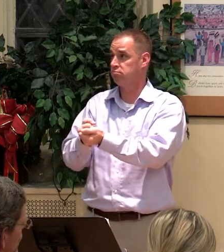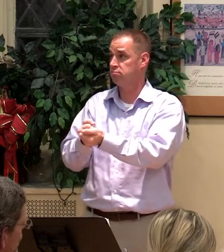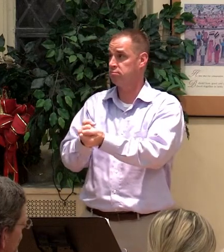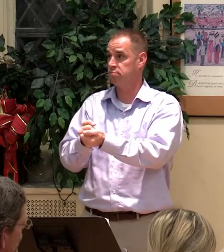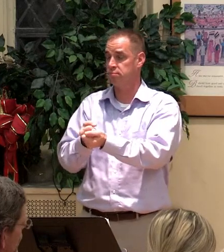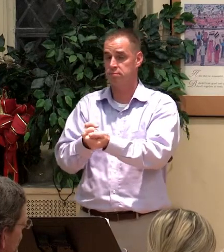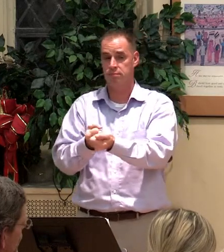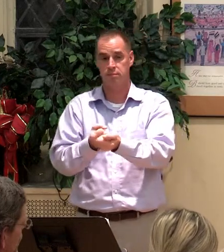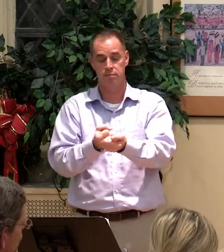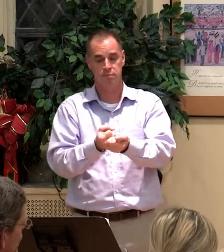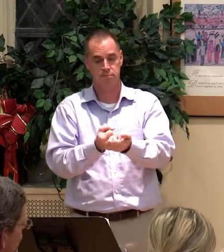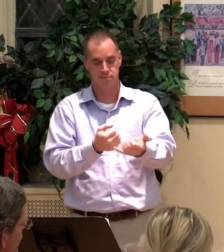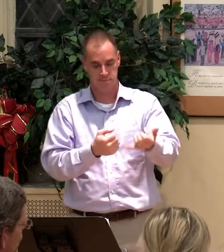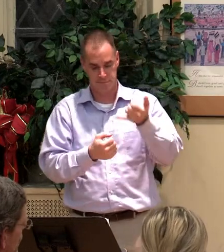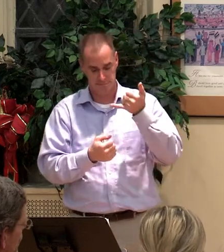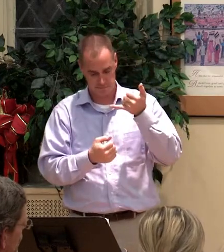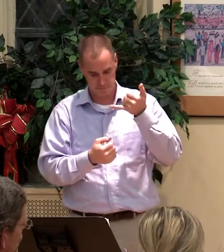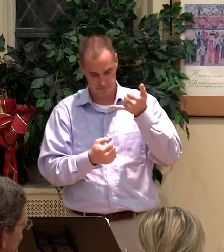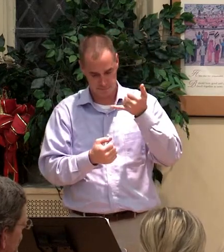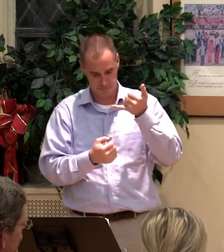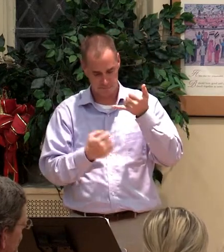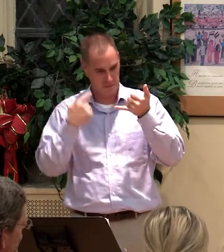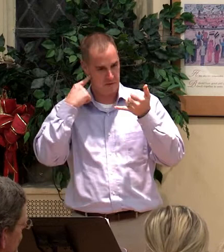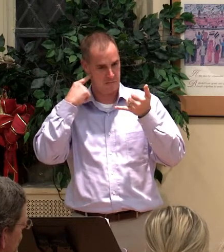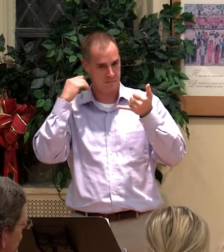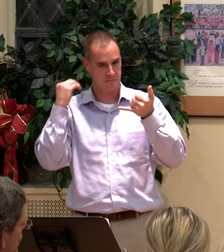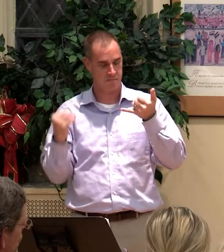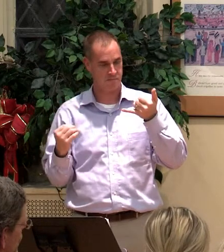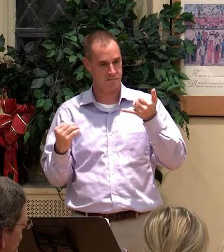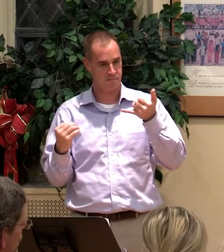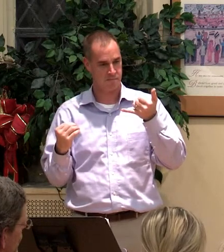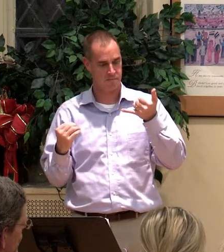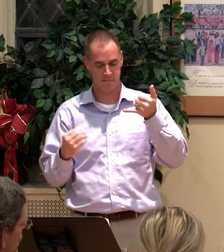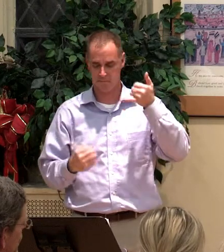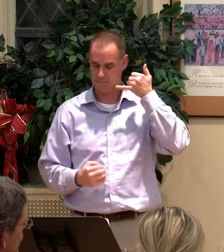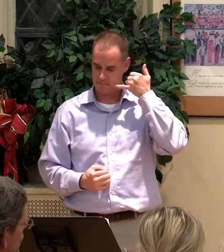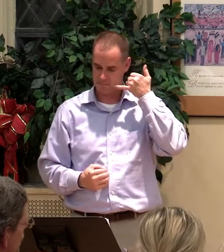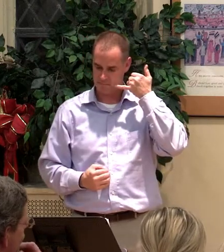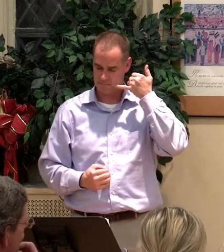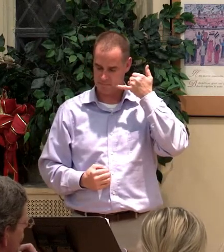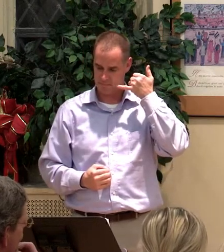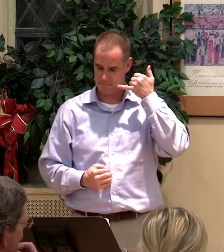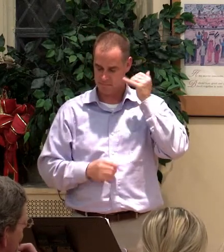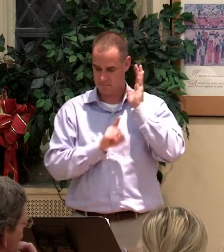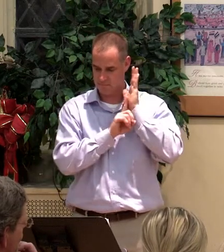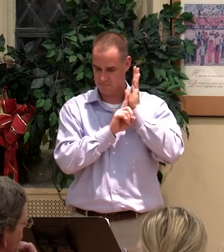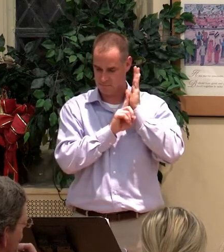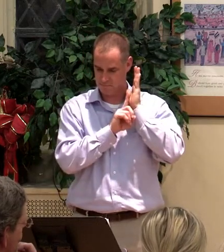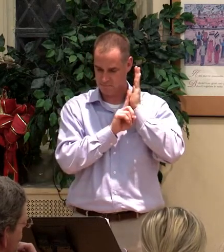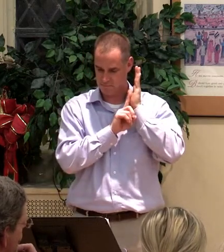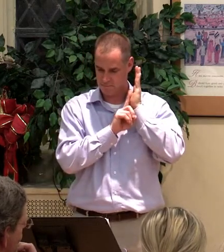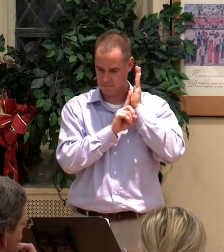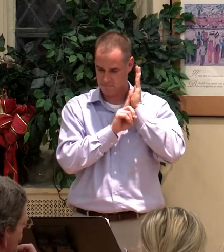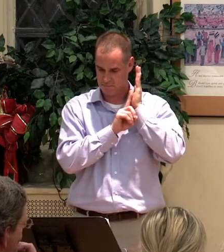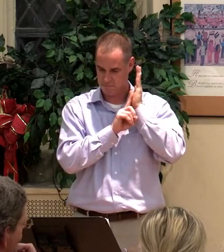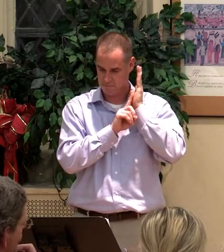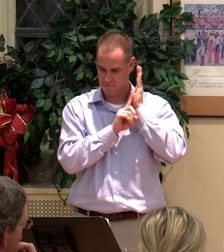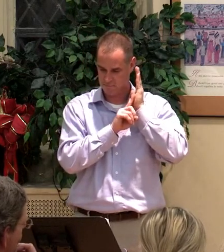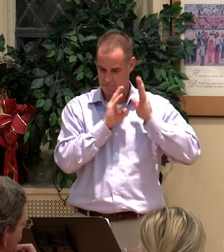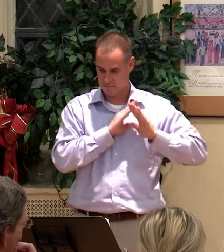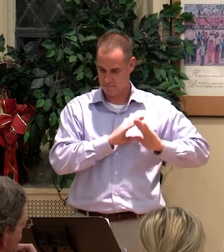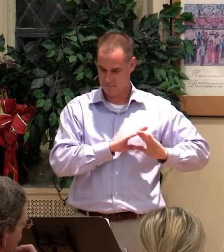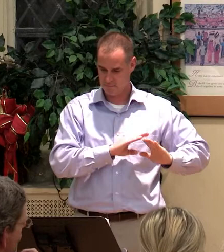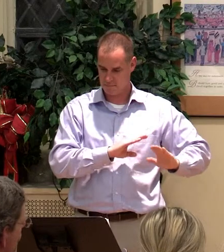The dial tone spoke to me. It whispered against my eardrum, the hum of silence in my usually screaming